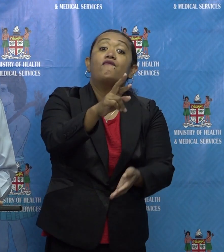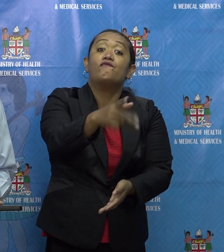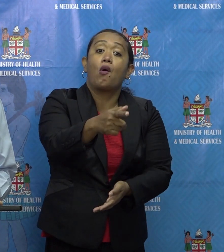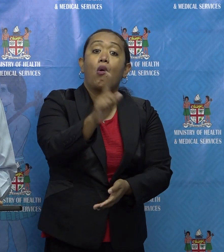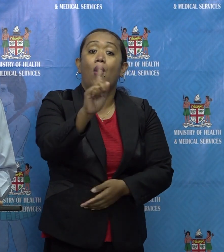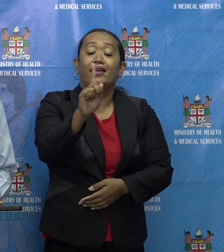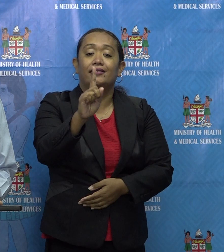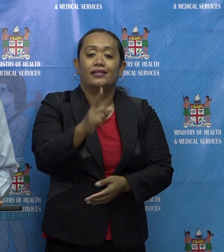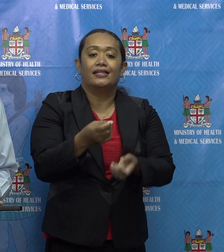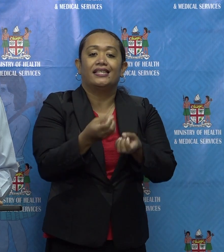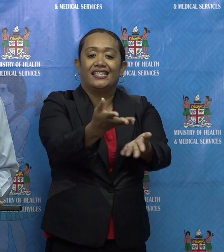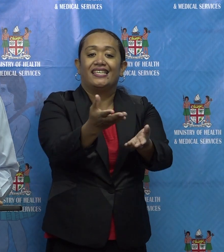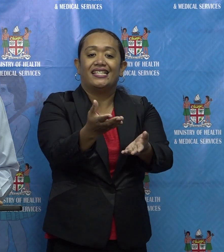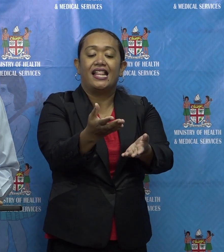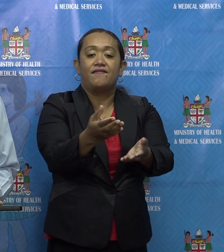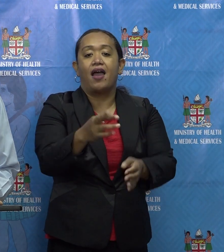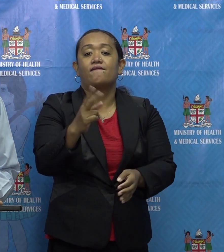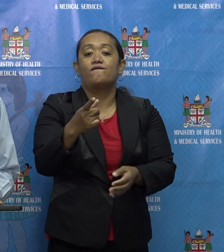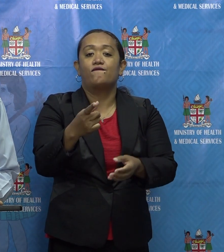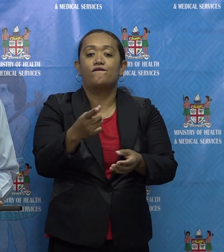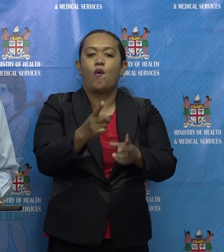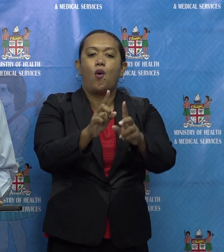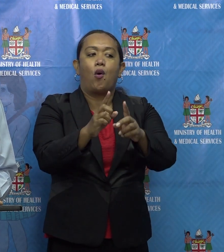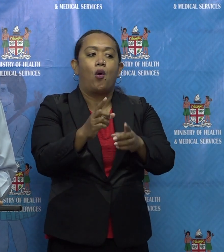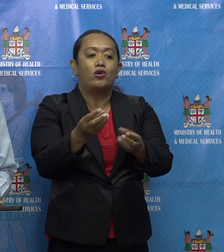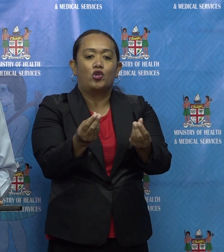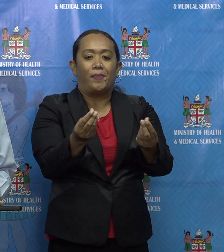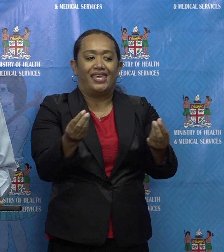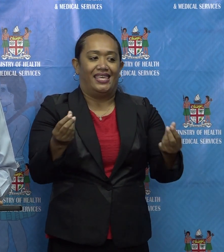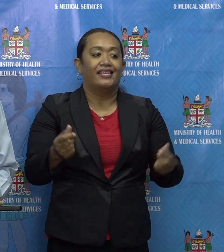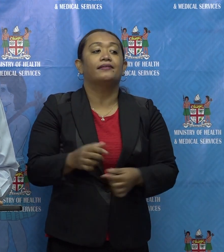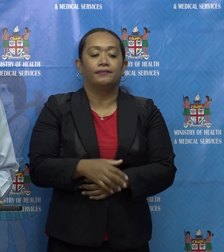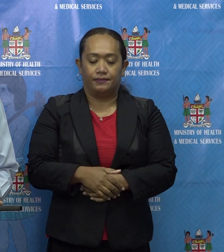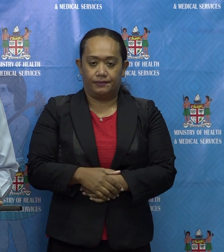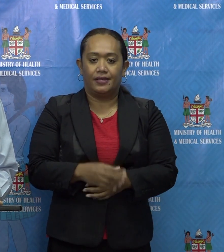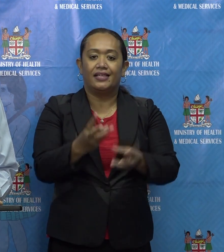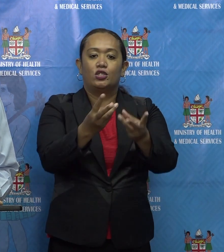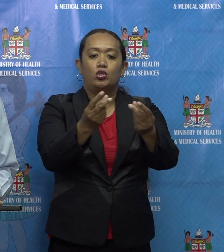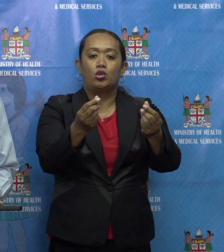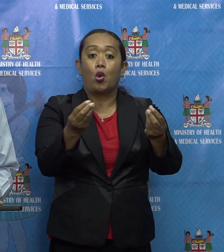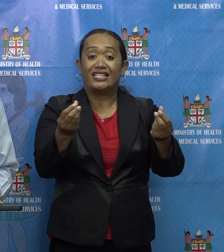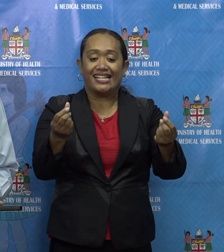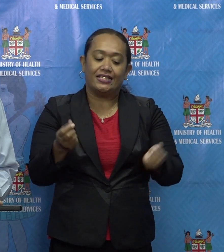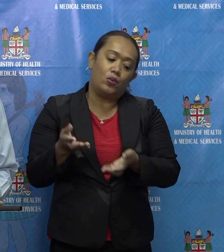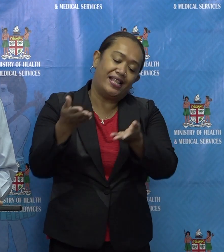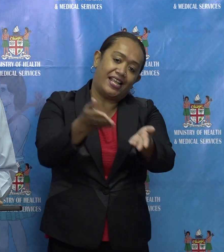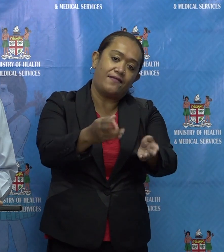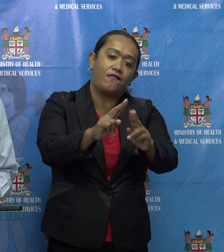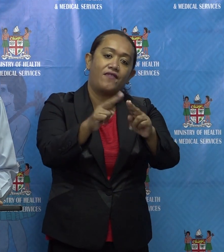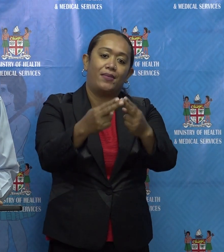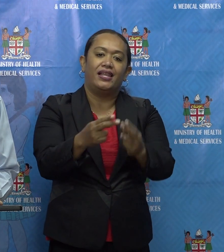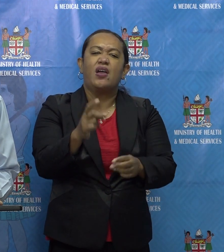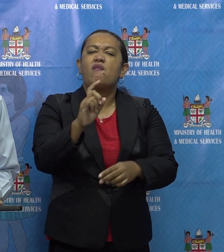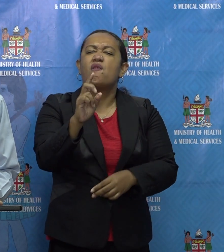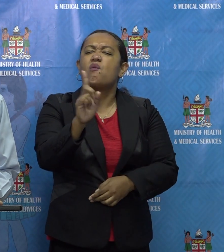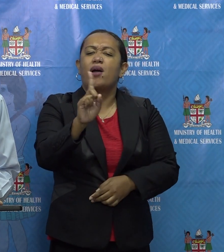companies. That means that government will directly engage private companies to deliver groceries to the family under the stay-at-home orders.